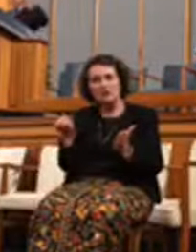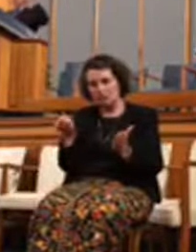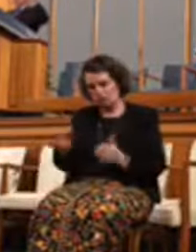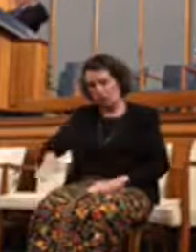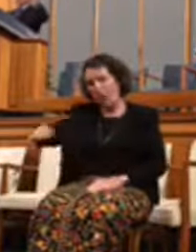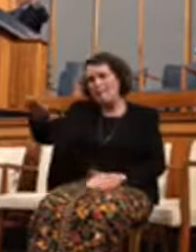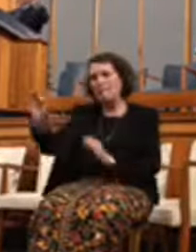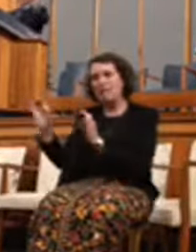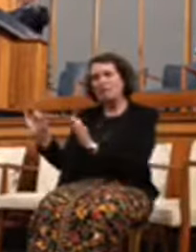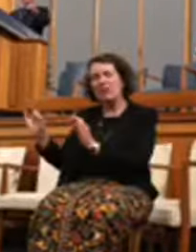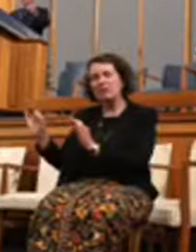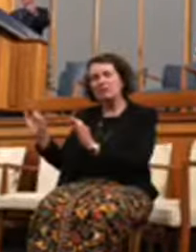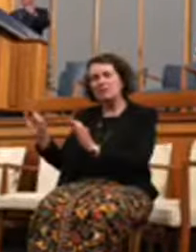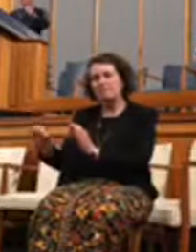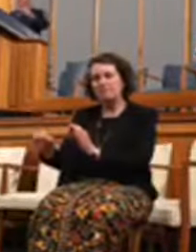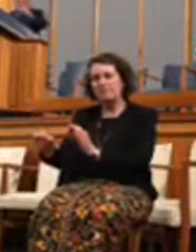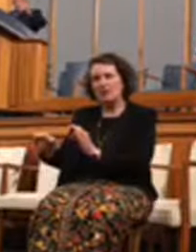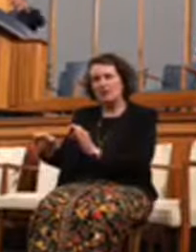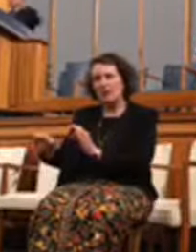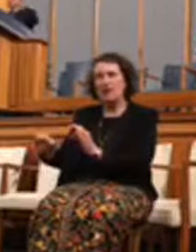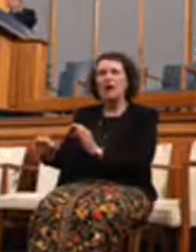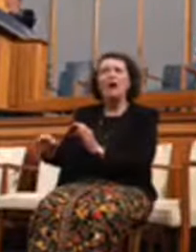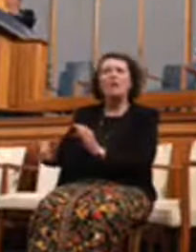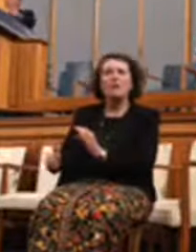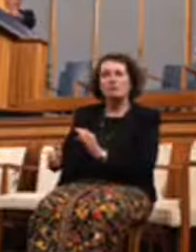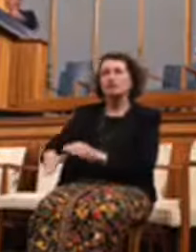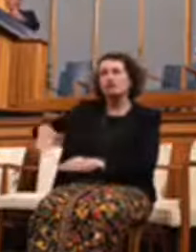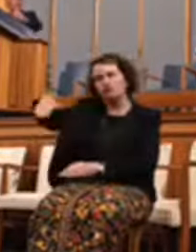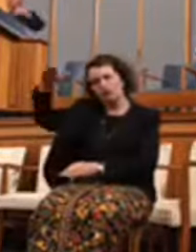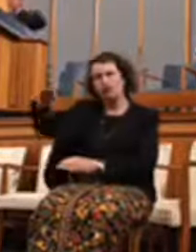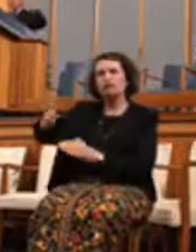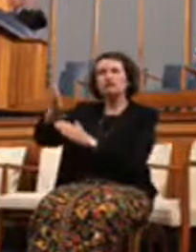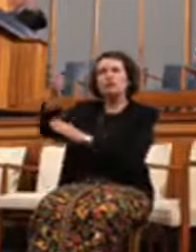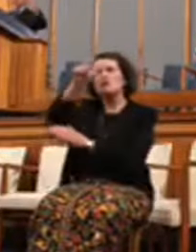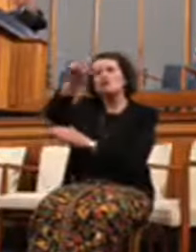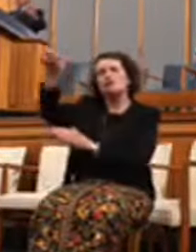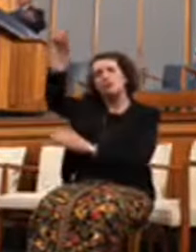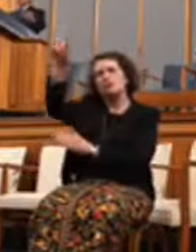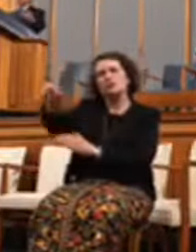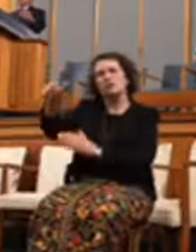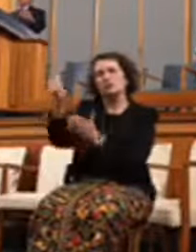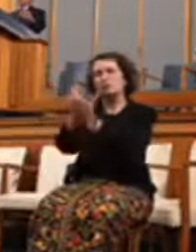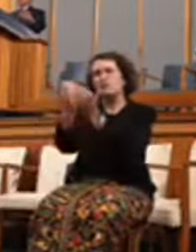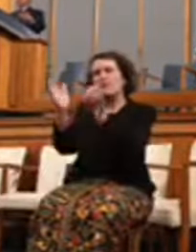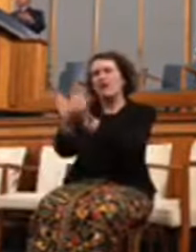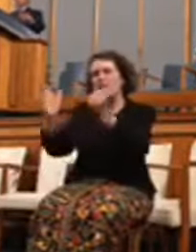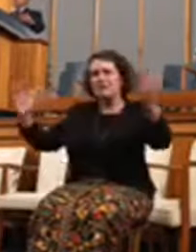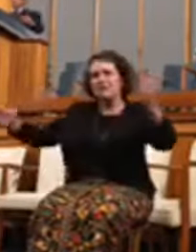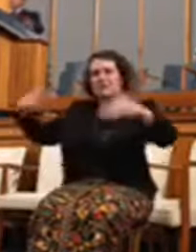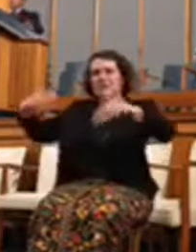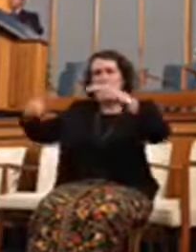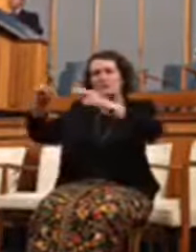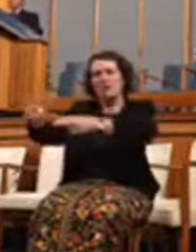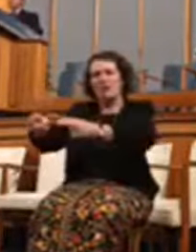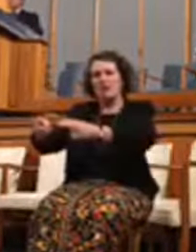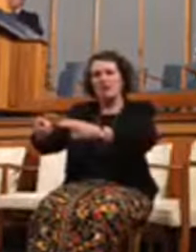He was hanged on a cross. He was put in a grave. On the third day, he was risen from the dead.